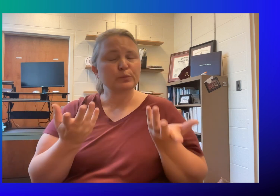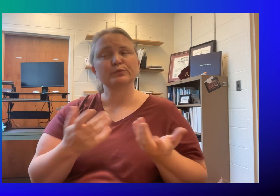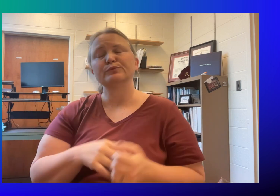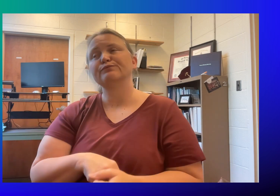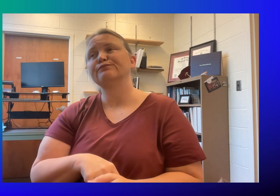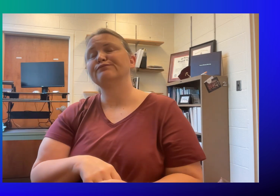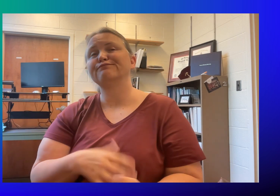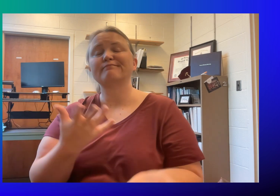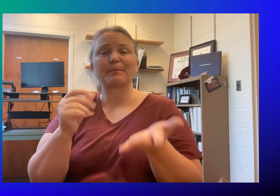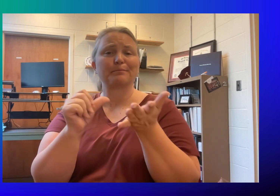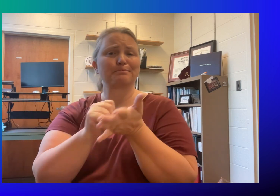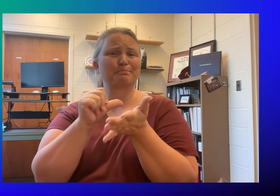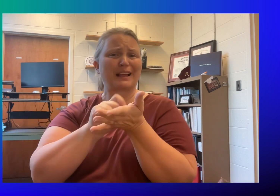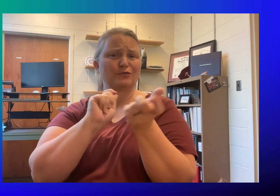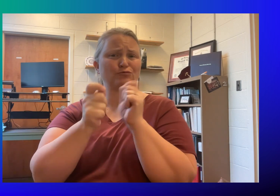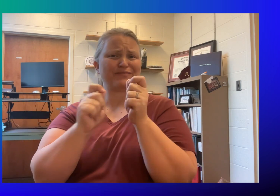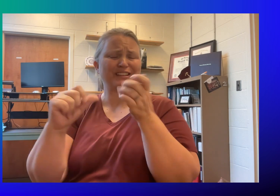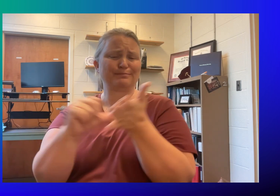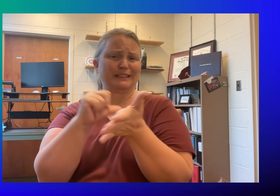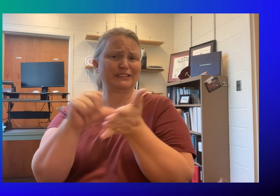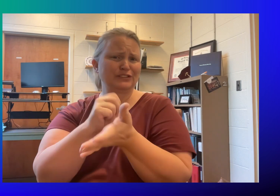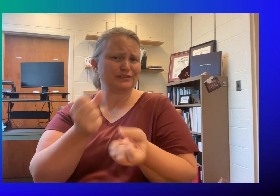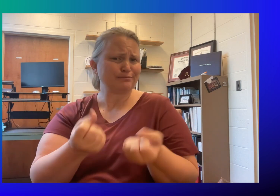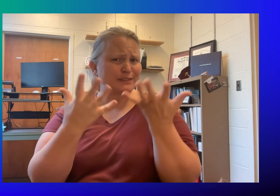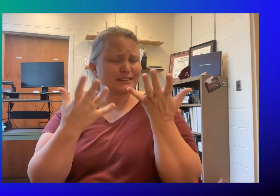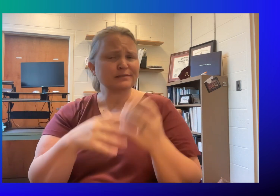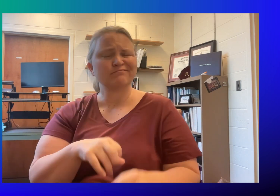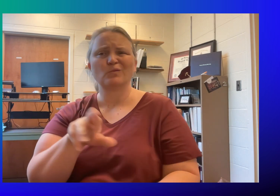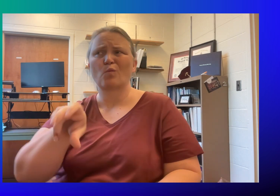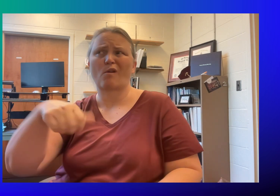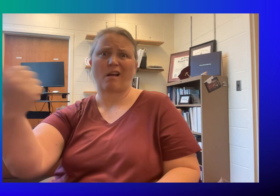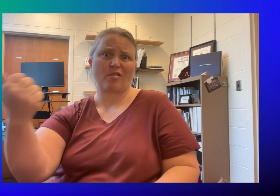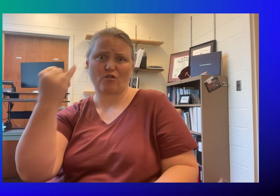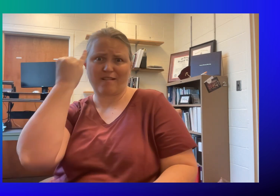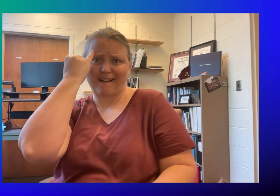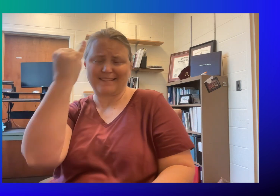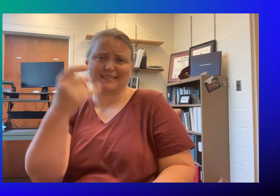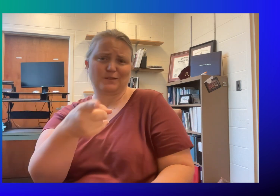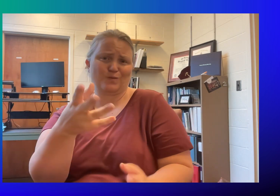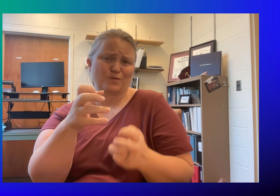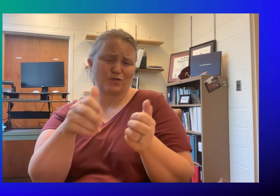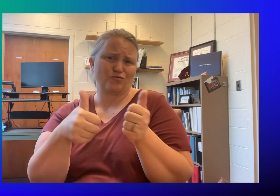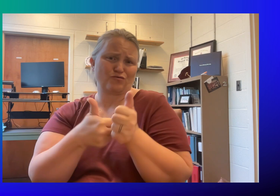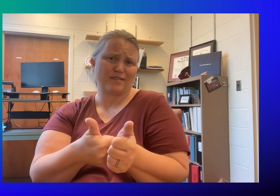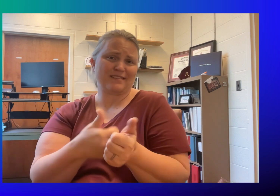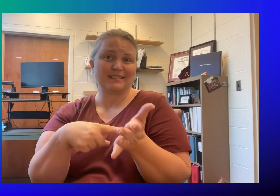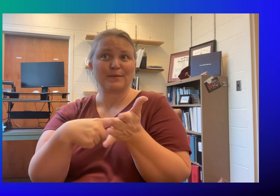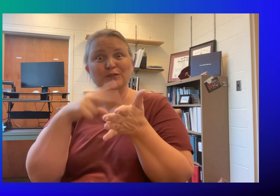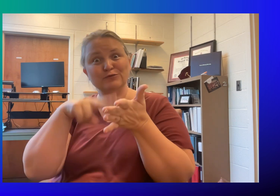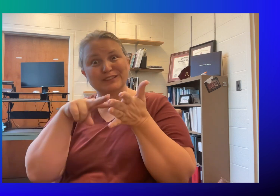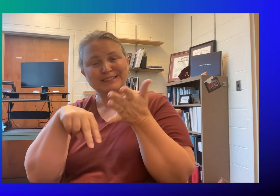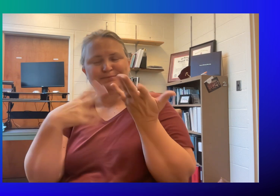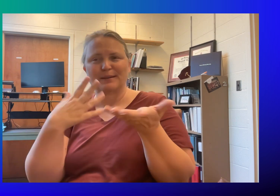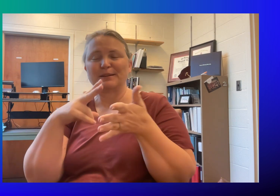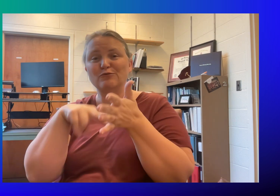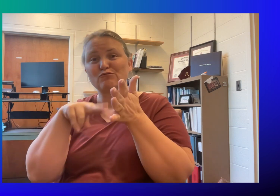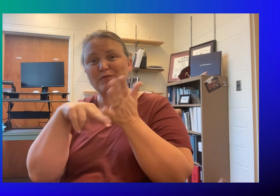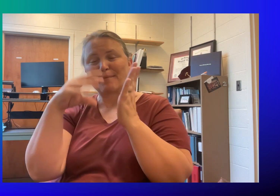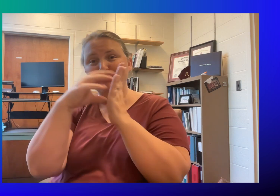spent working. You could track the number of pages revised or some other objective for that session that sometimes you're just reading. Maybe it's the